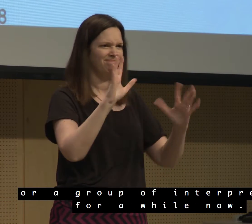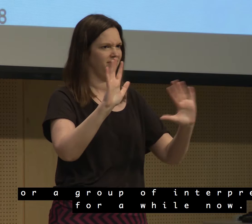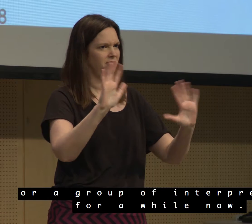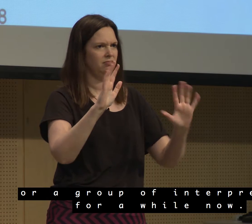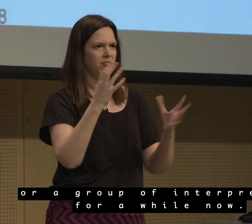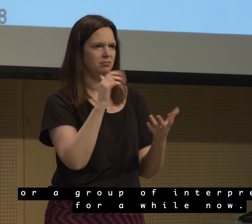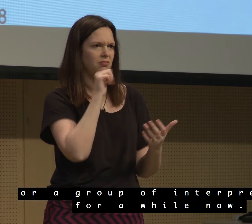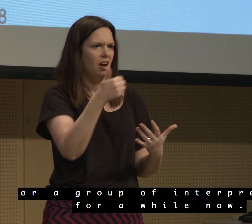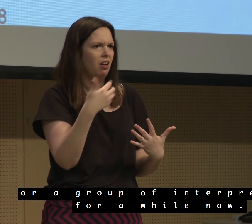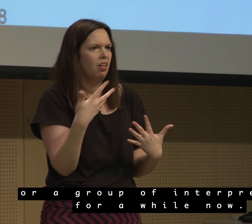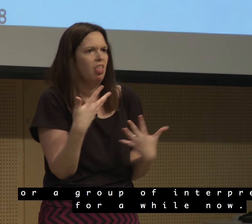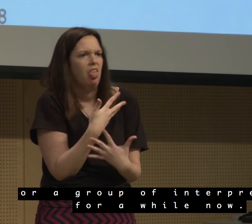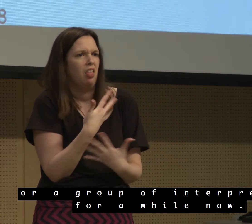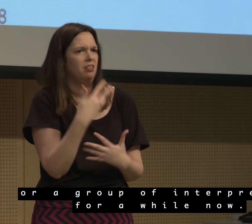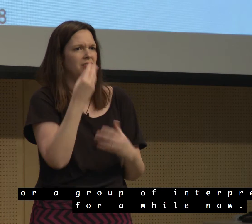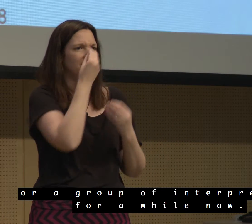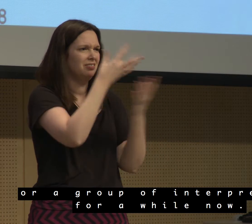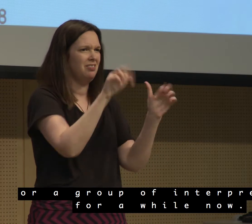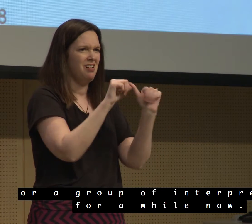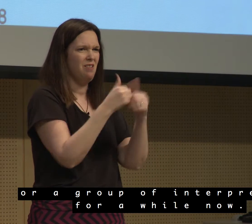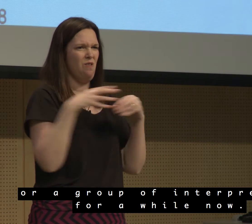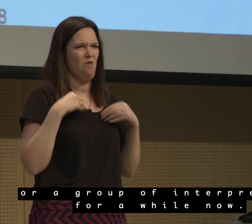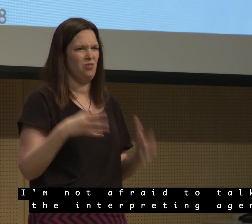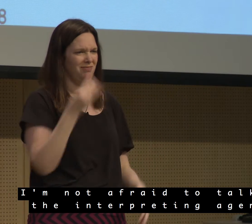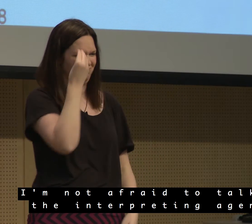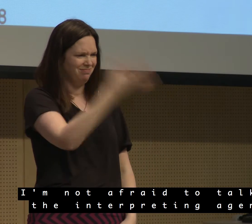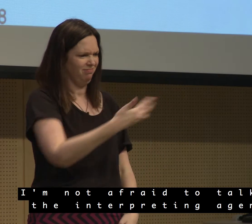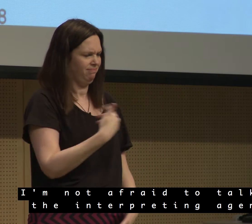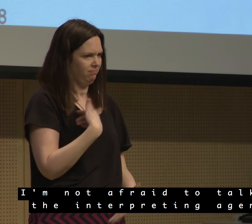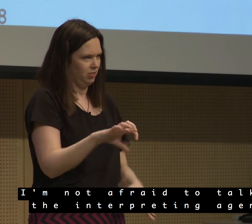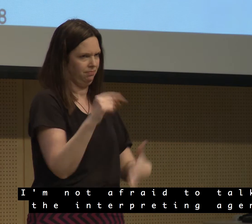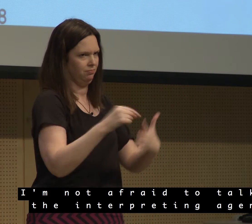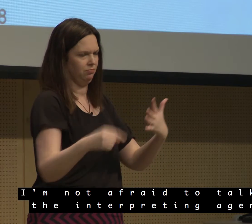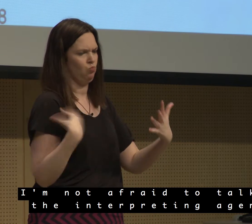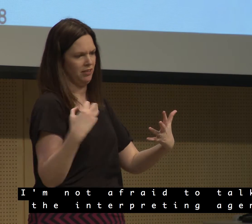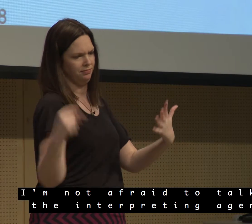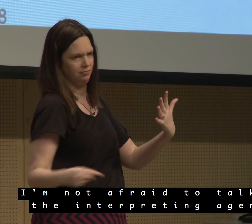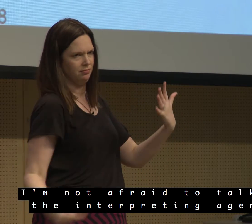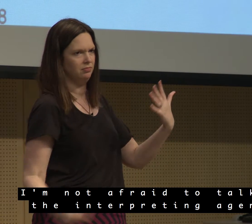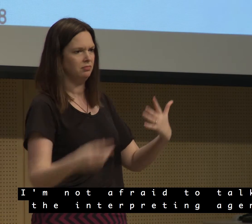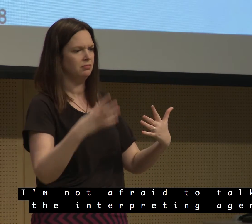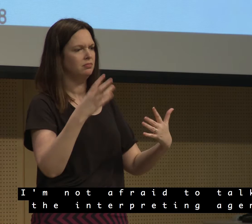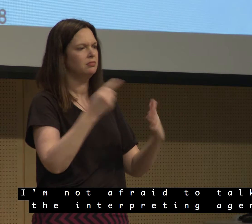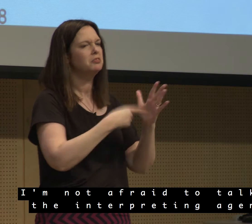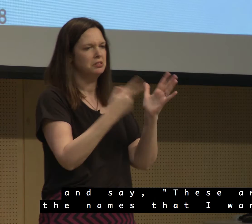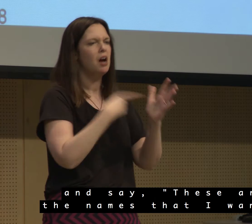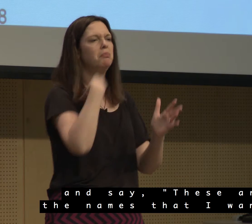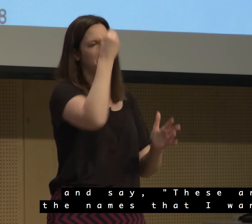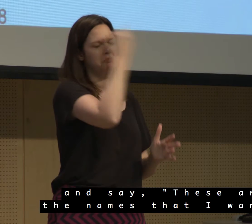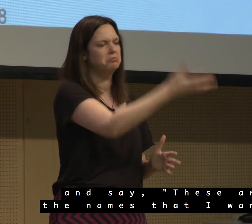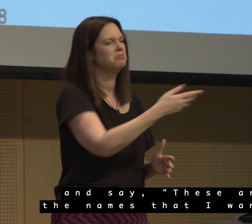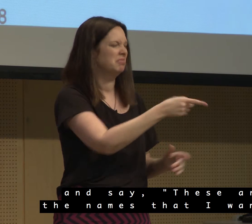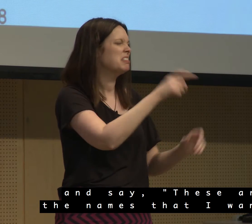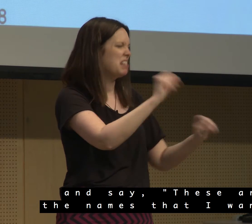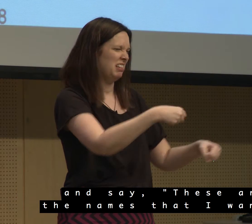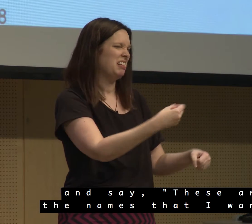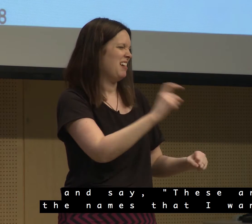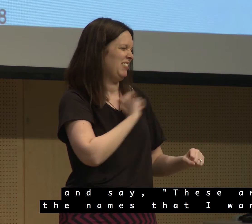a group of interpreters, for a while now. I'm not afraid to talk with the interpreting agencies and say, these